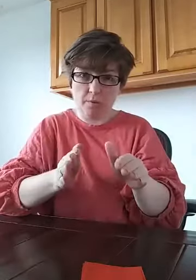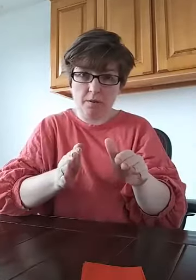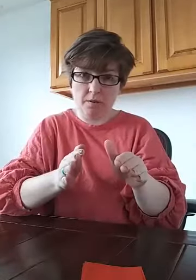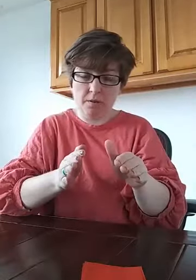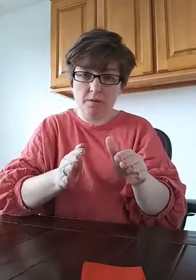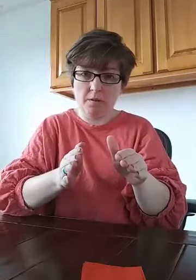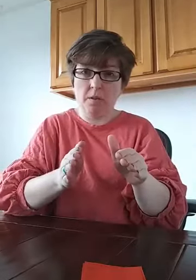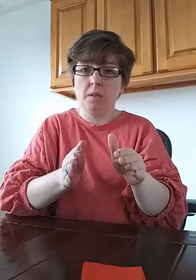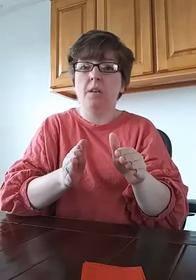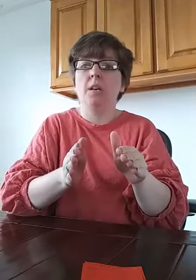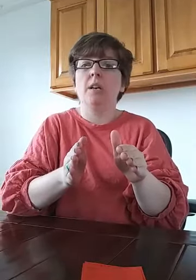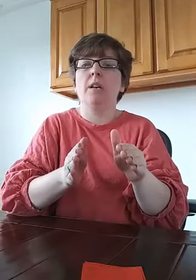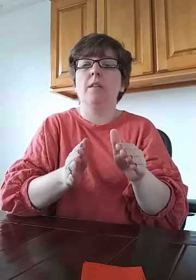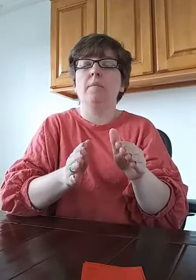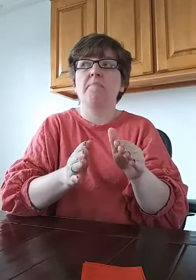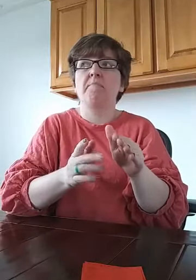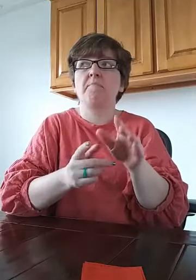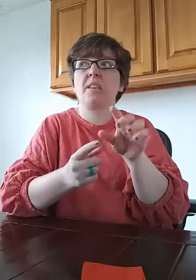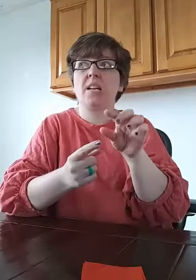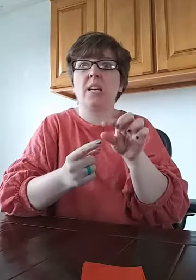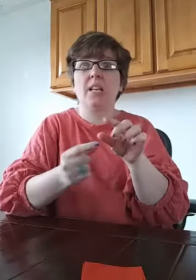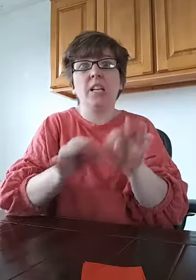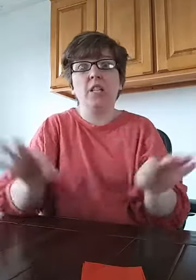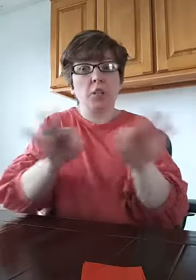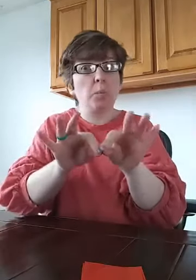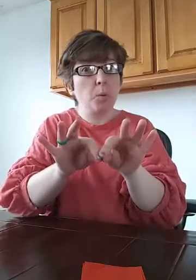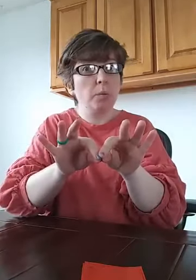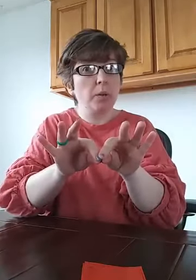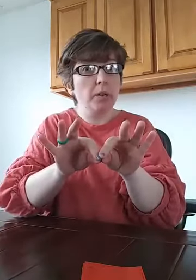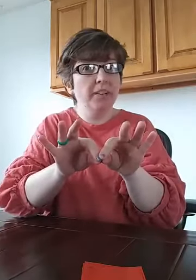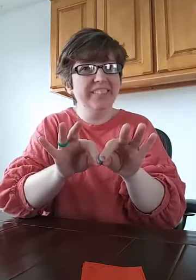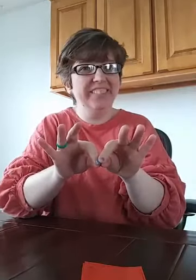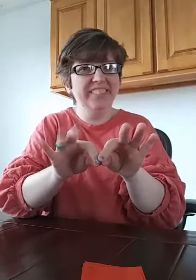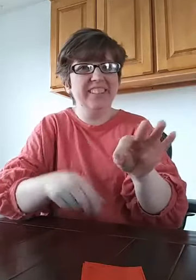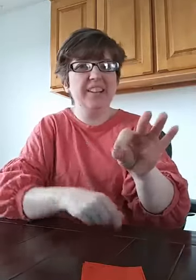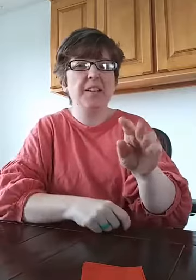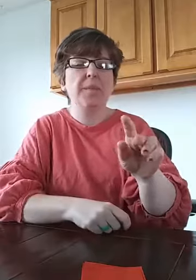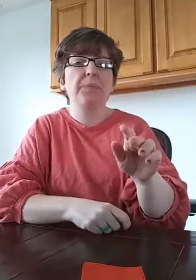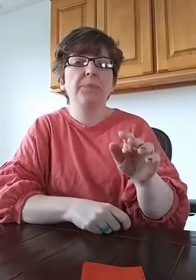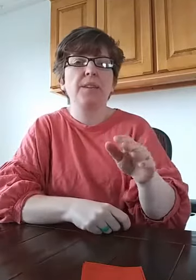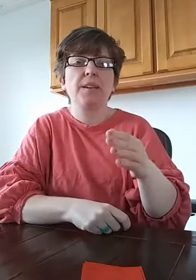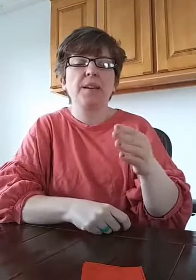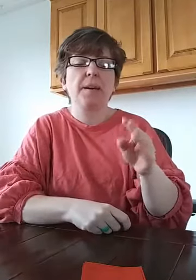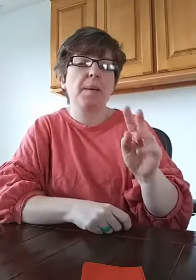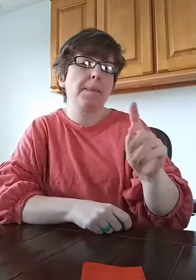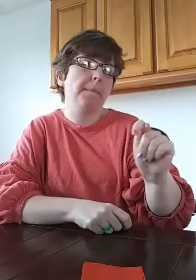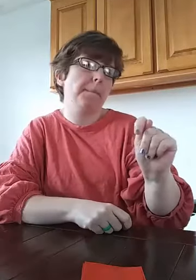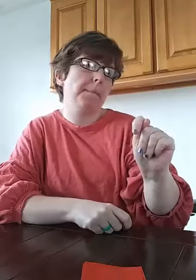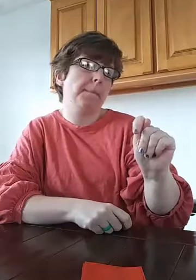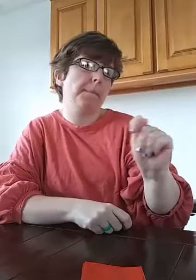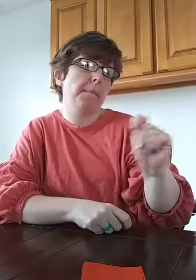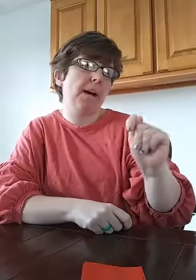bathroom